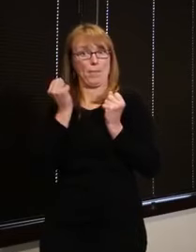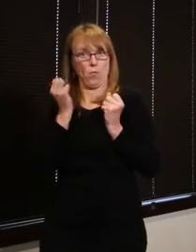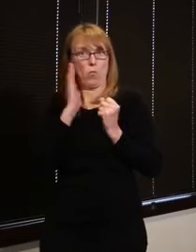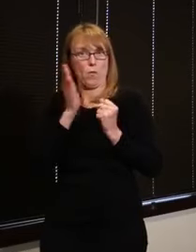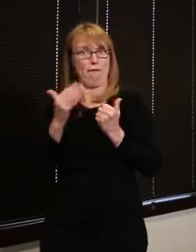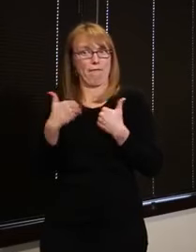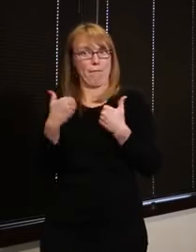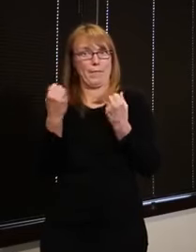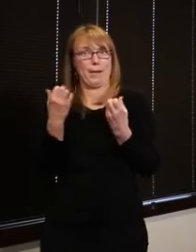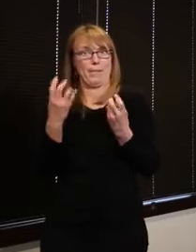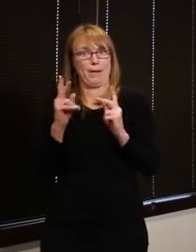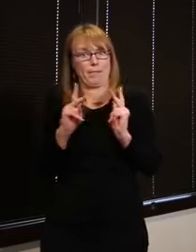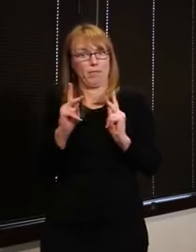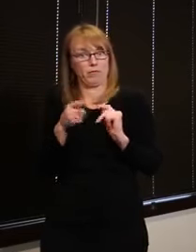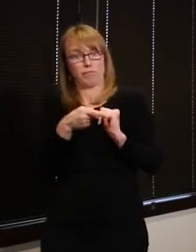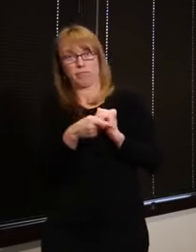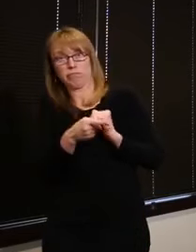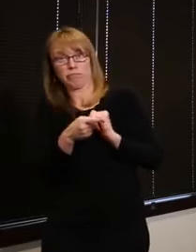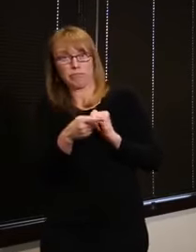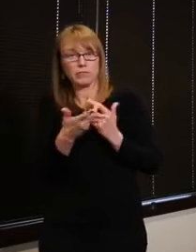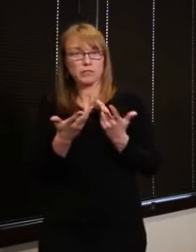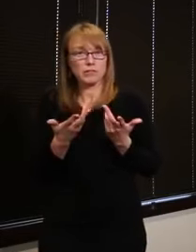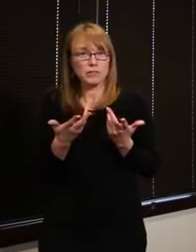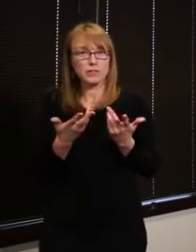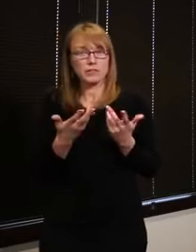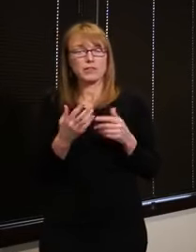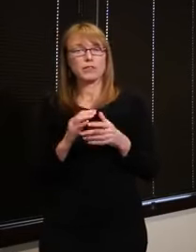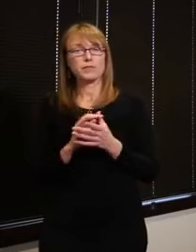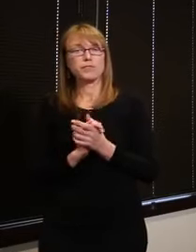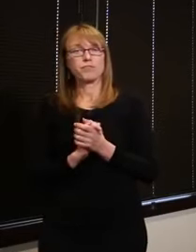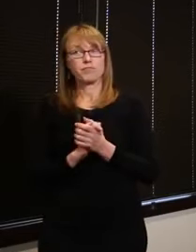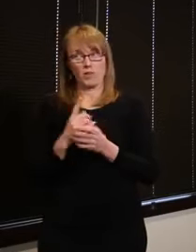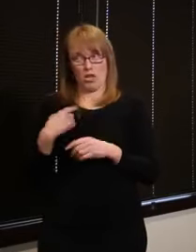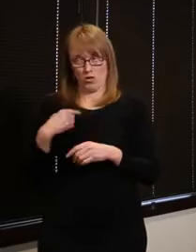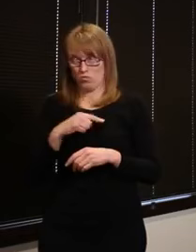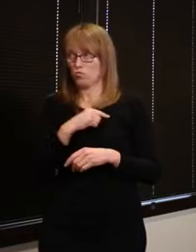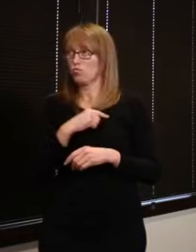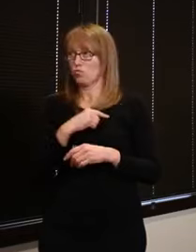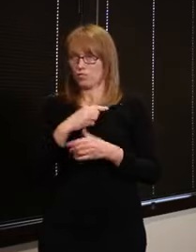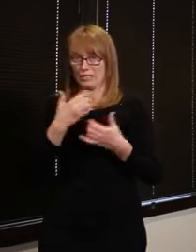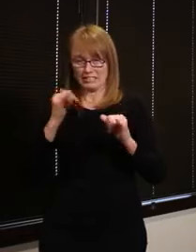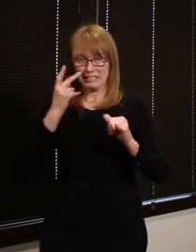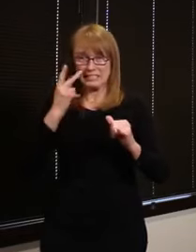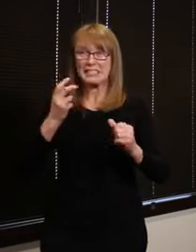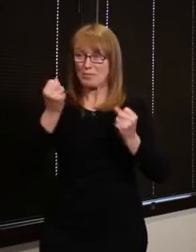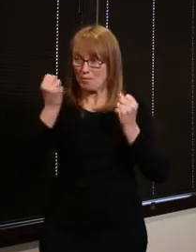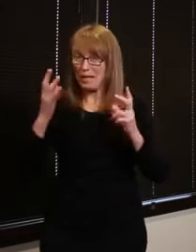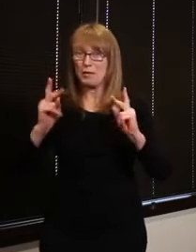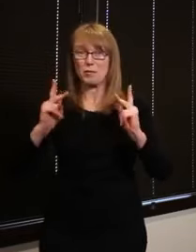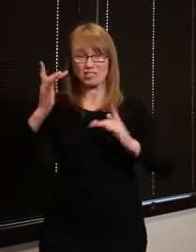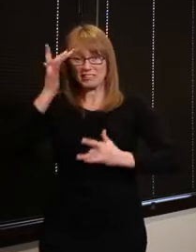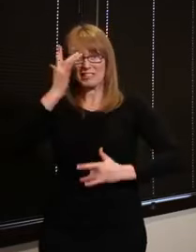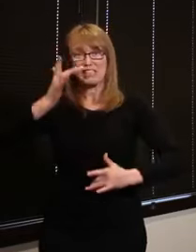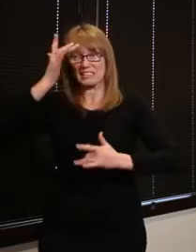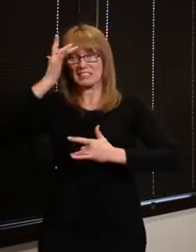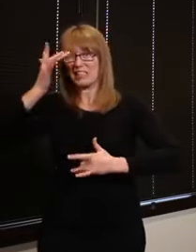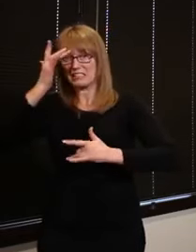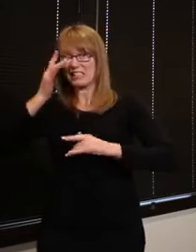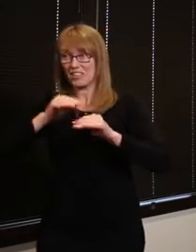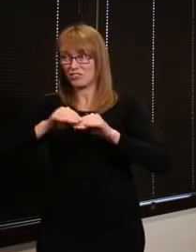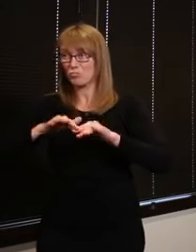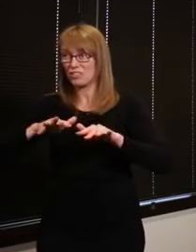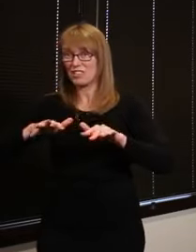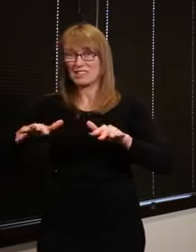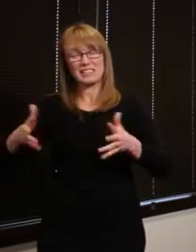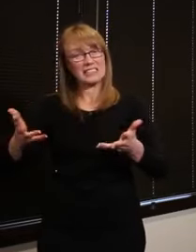high level of cases throughout our communities. And so we can't let up now. Another thing that I